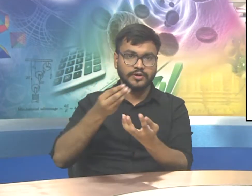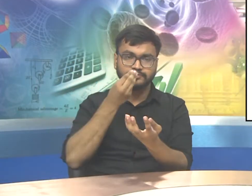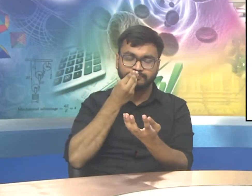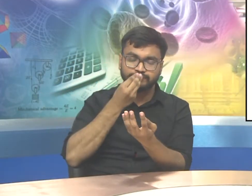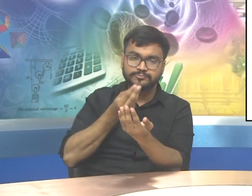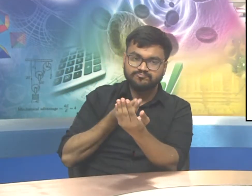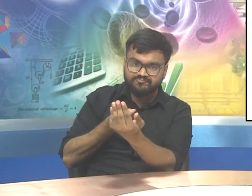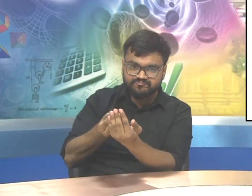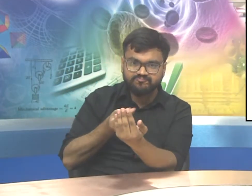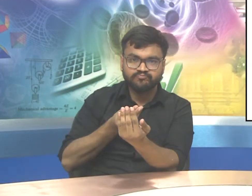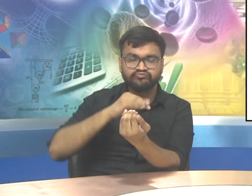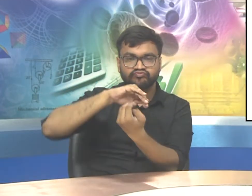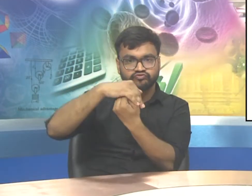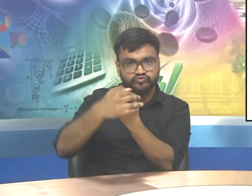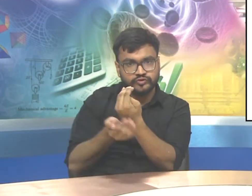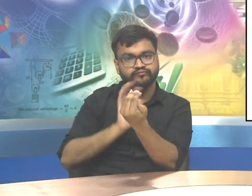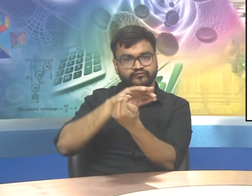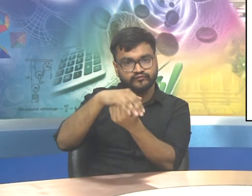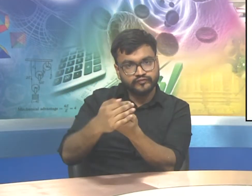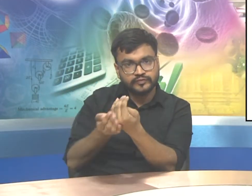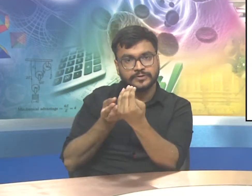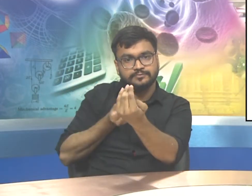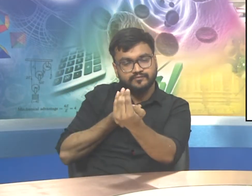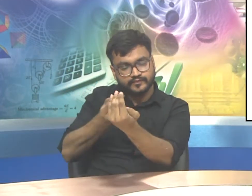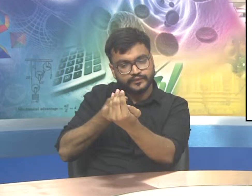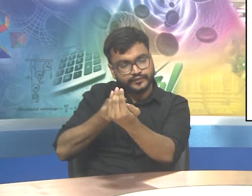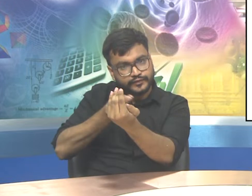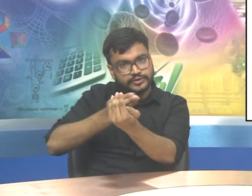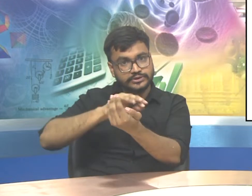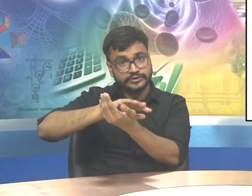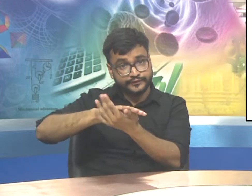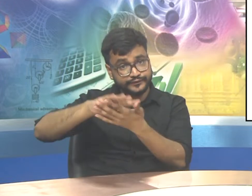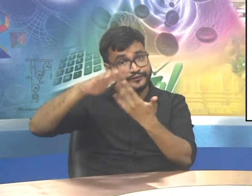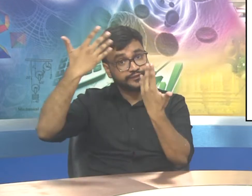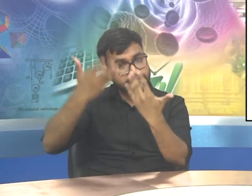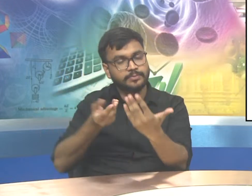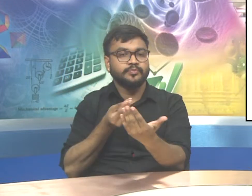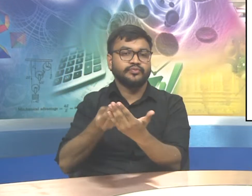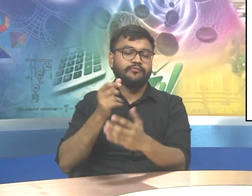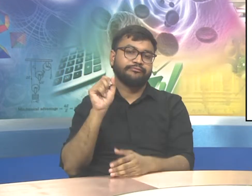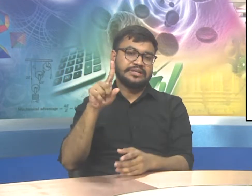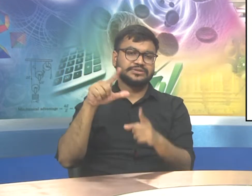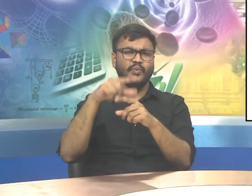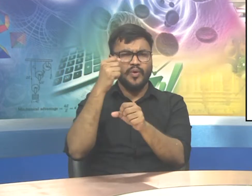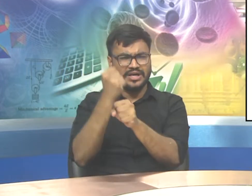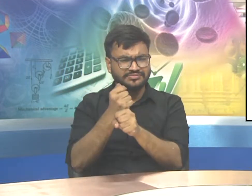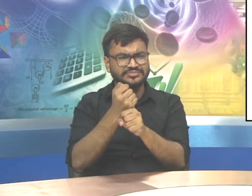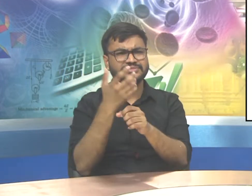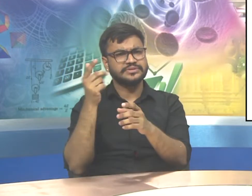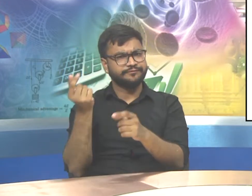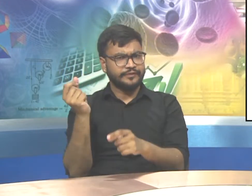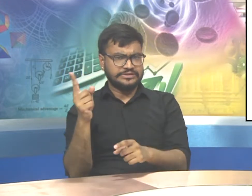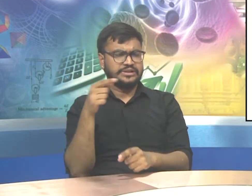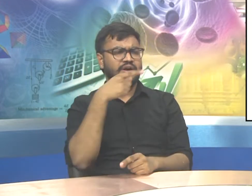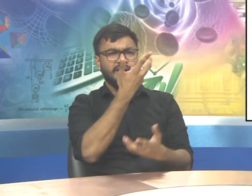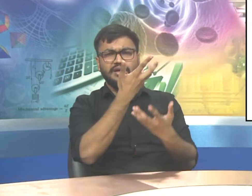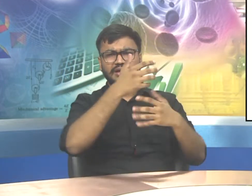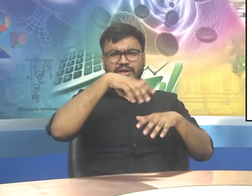Humans also began domesticating animals and raising cattle. The dog was